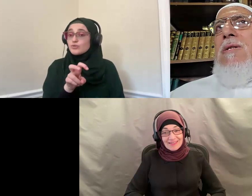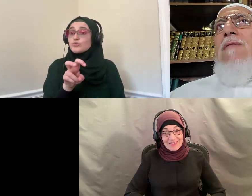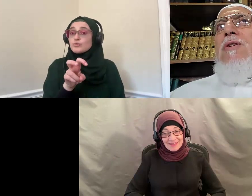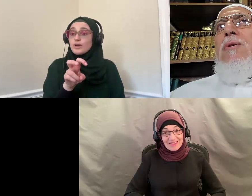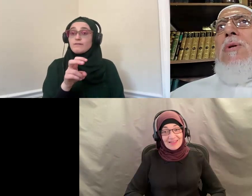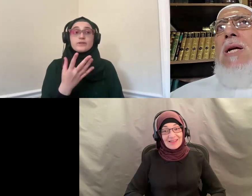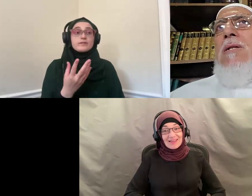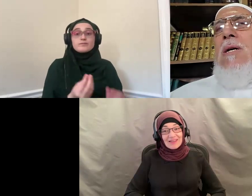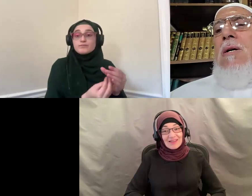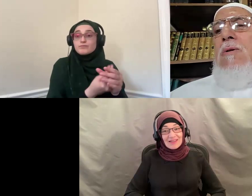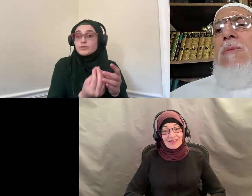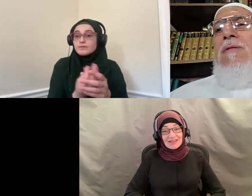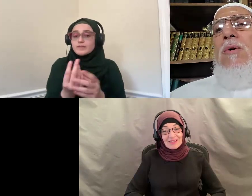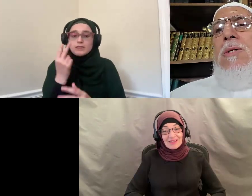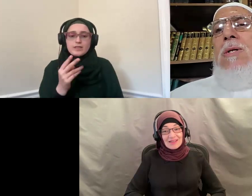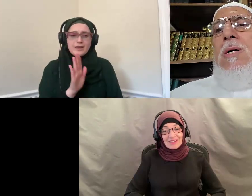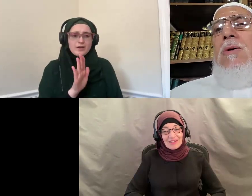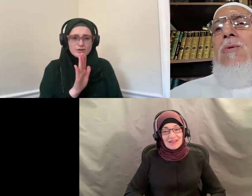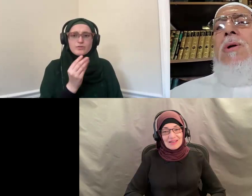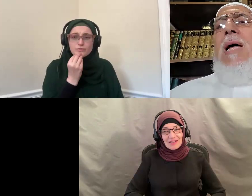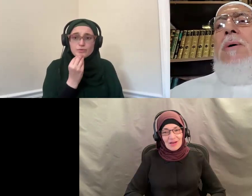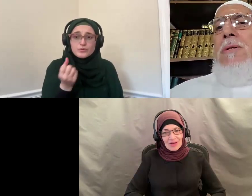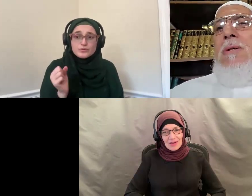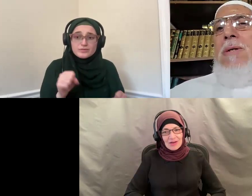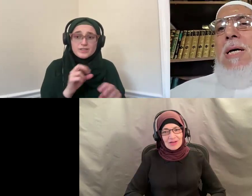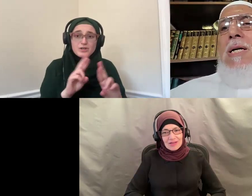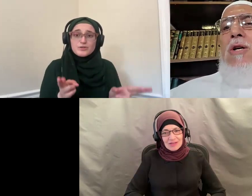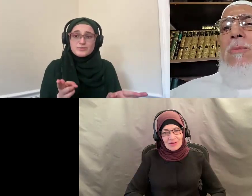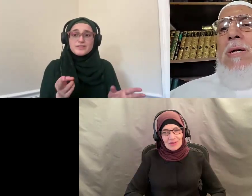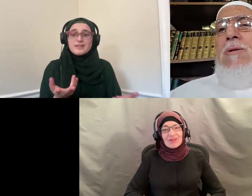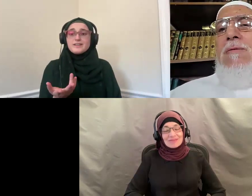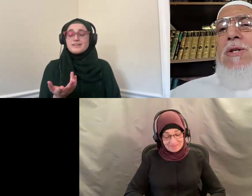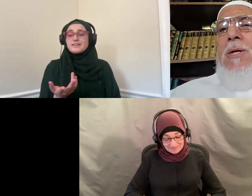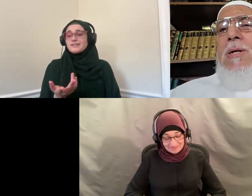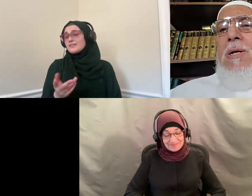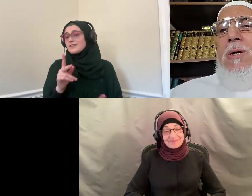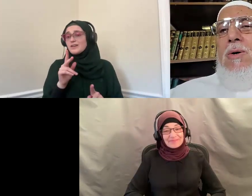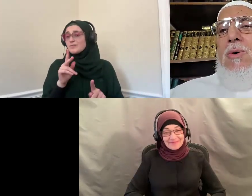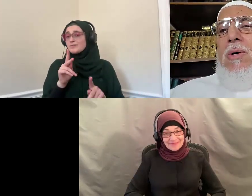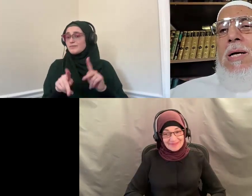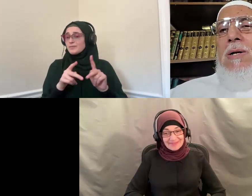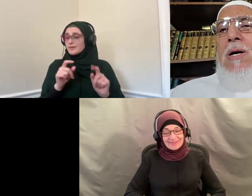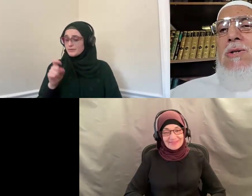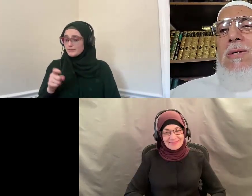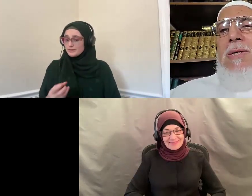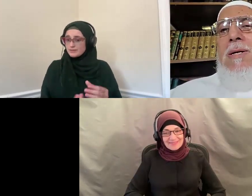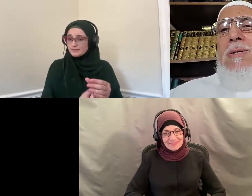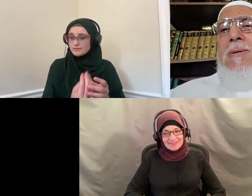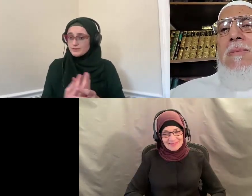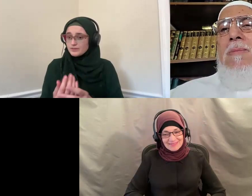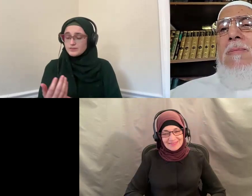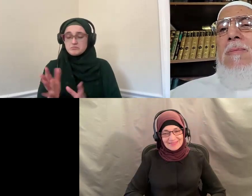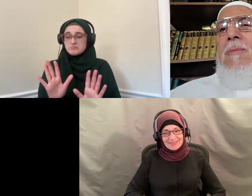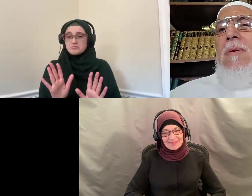are stuff that you could eat from the forest without any human intervention or agricultural